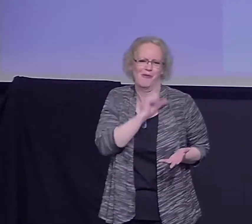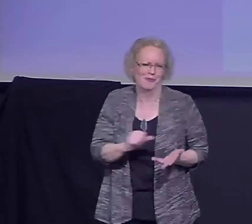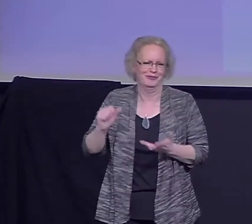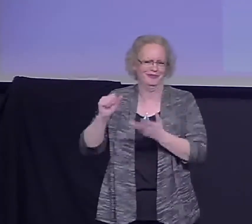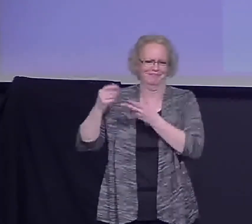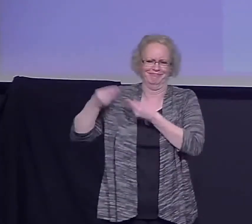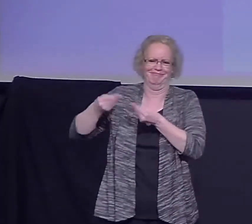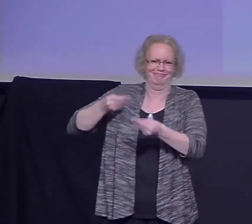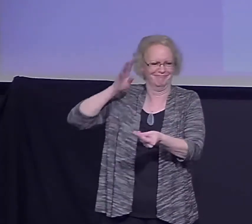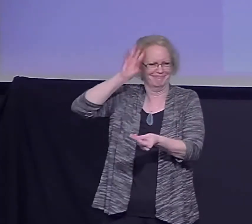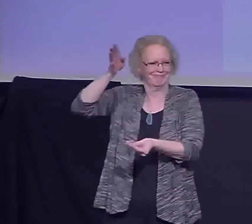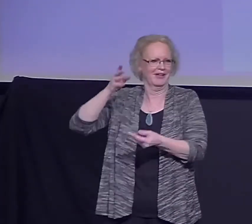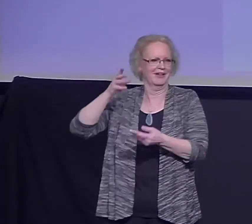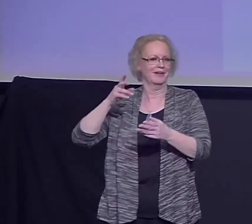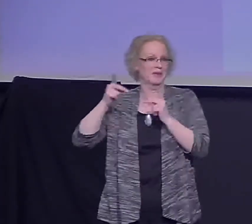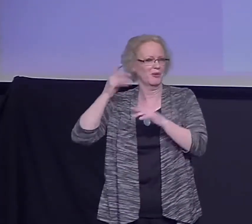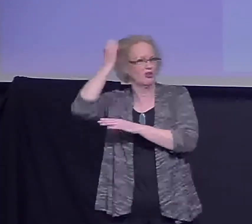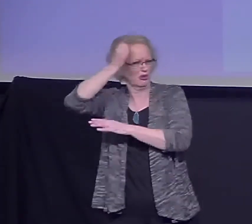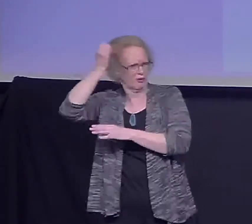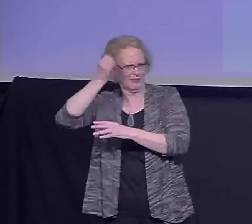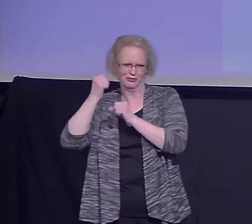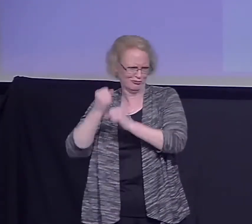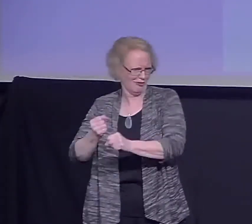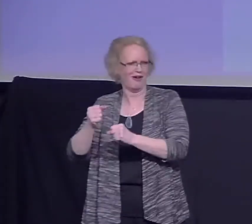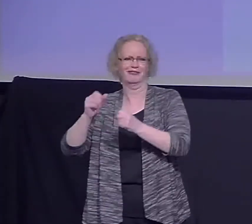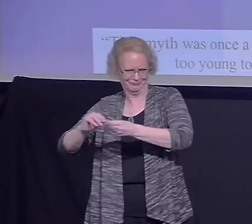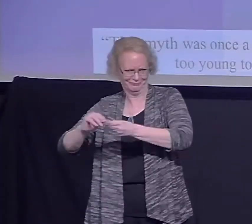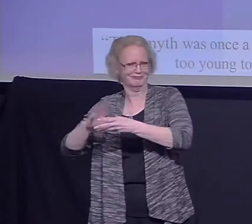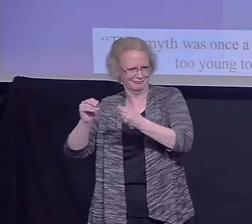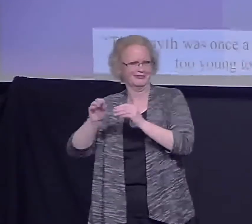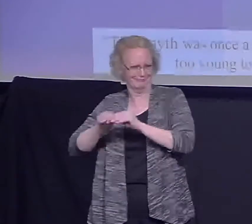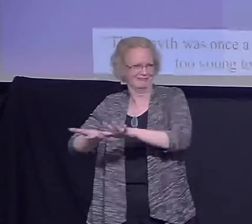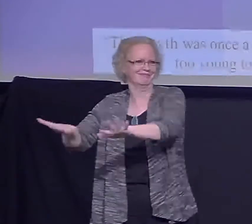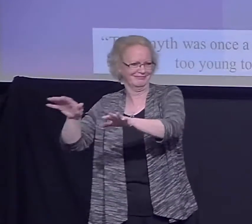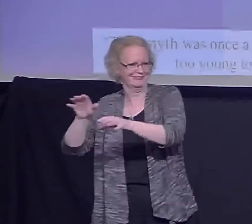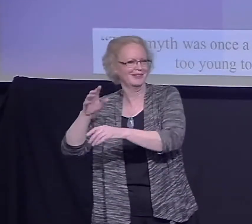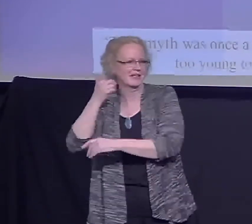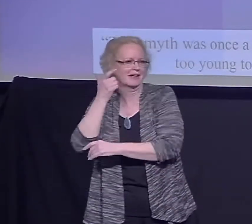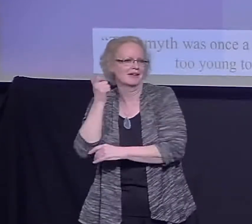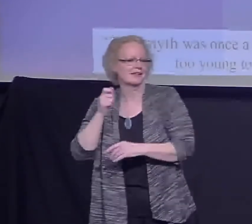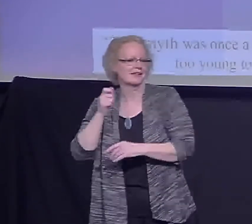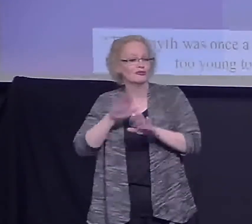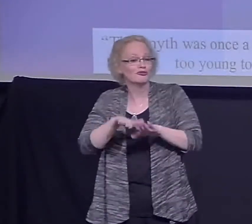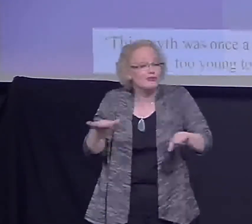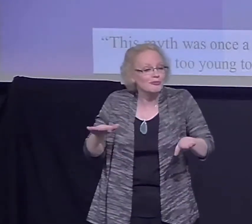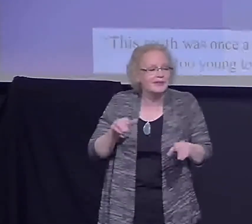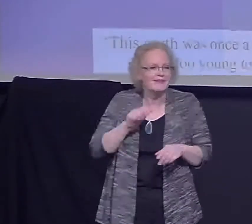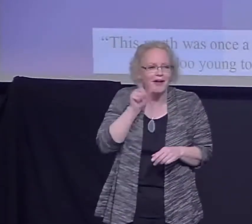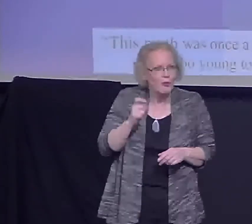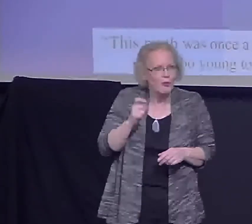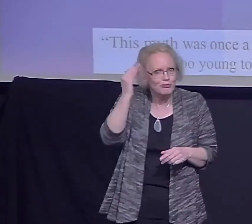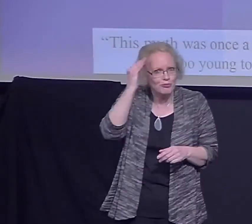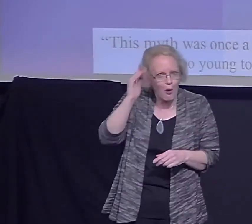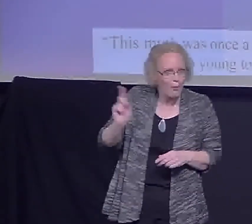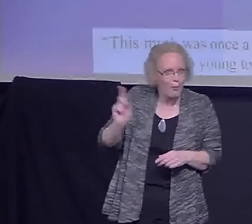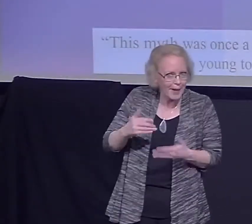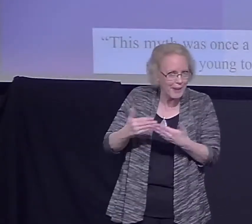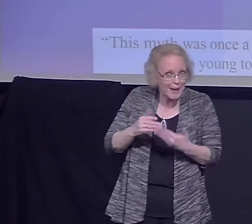in Europe in particular used to tell their children, because they were not supposed to know where they really came